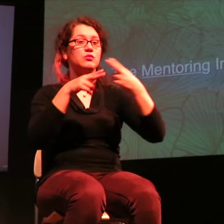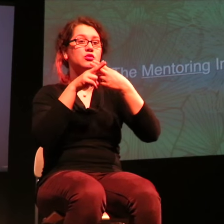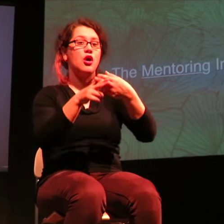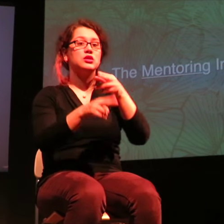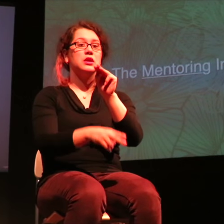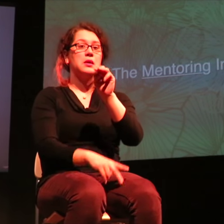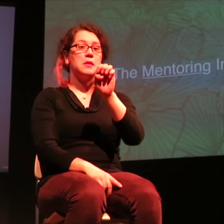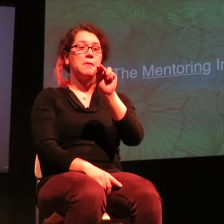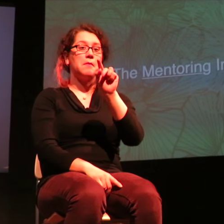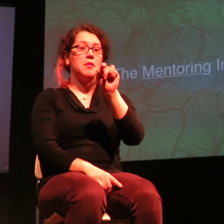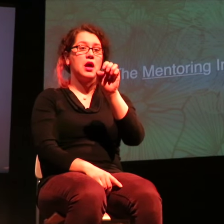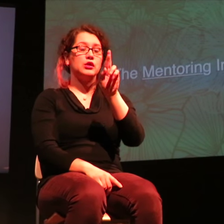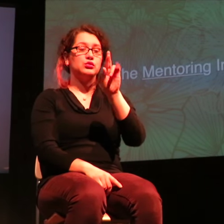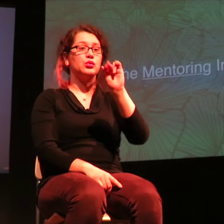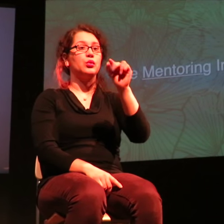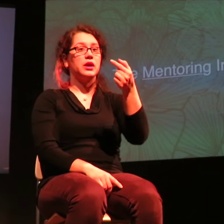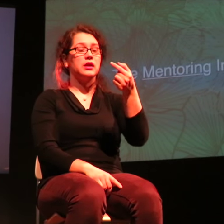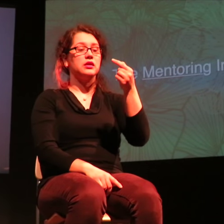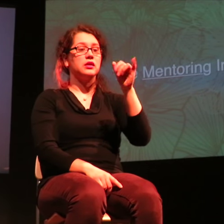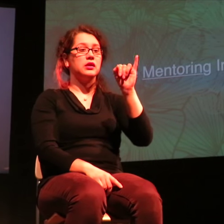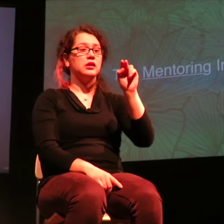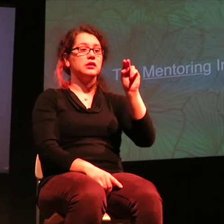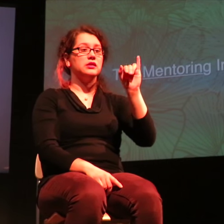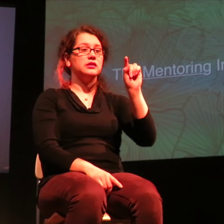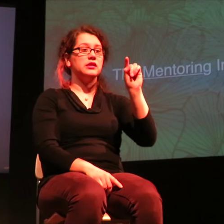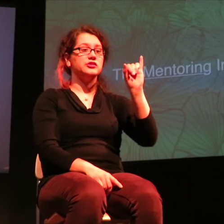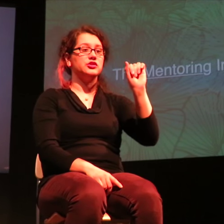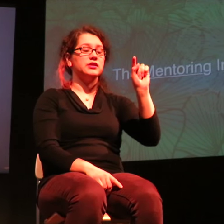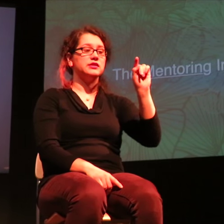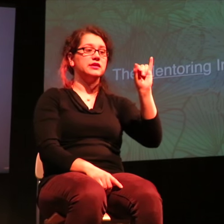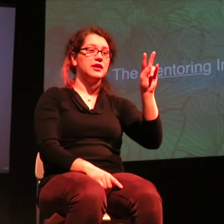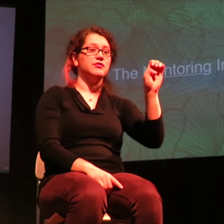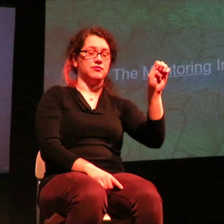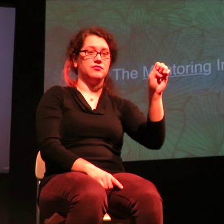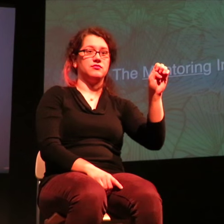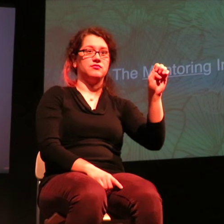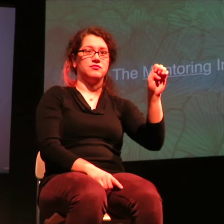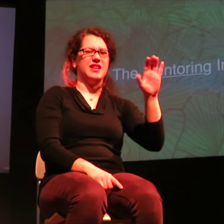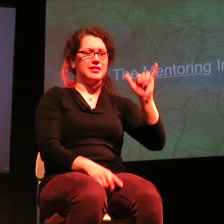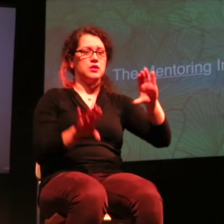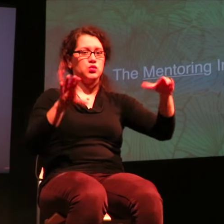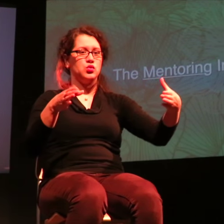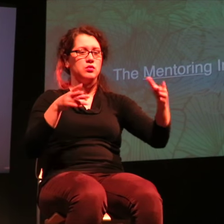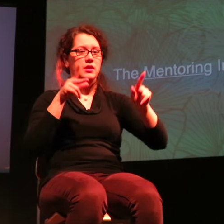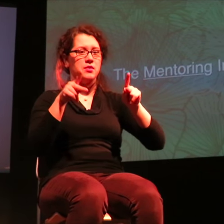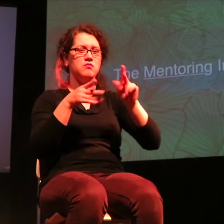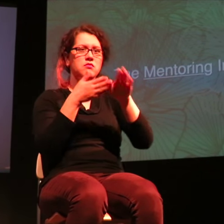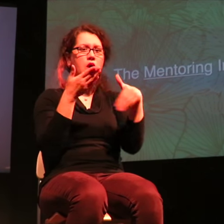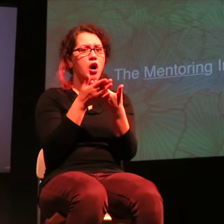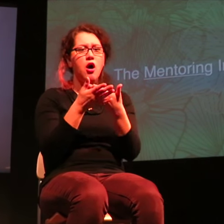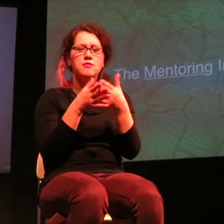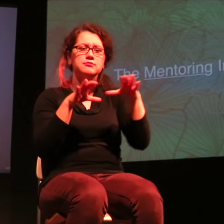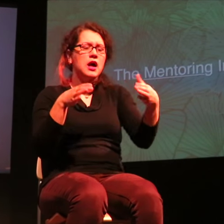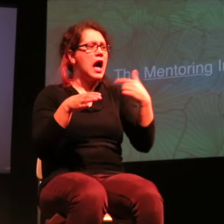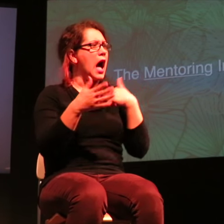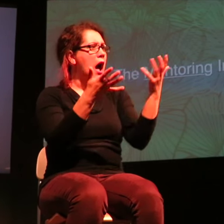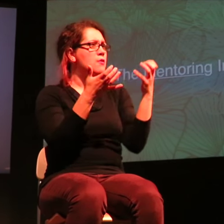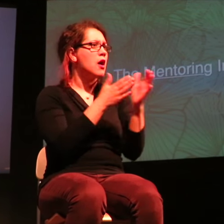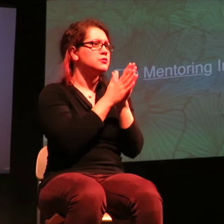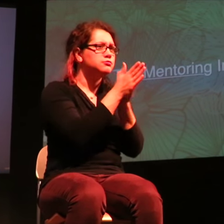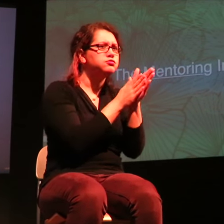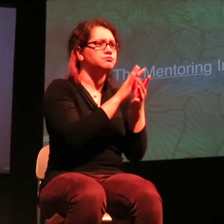Mentoring Initiative. And what it is it's a group of people who say, I am going to passionately pursue of